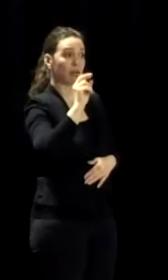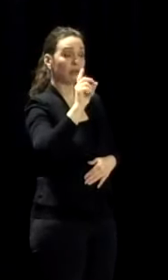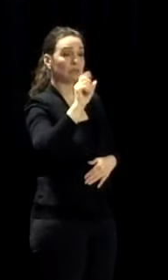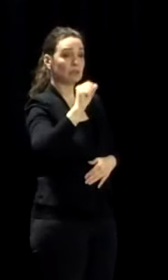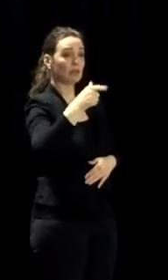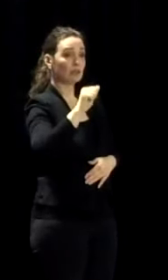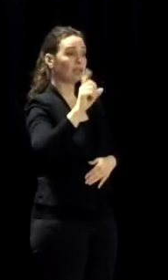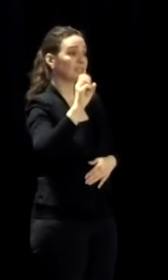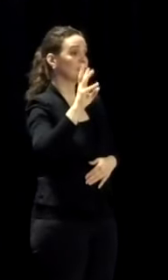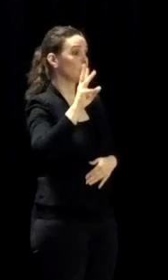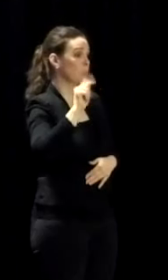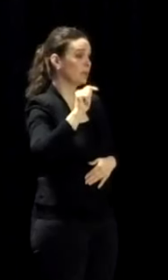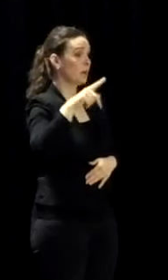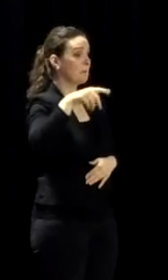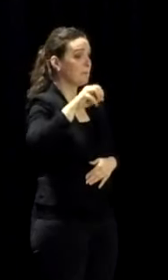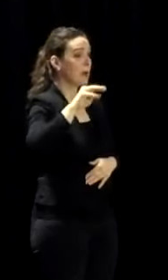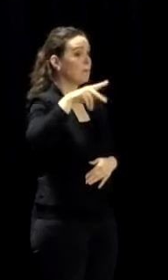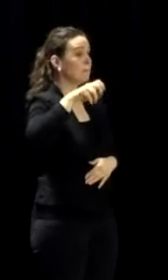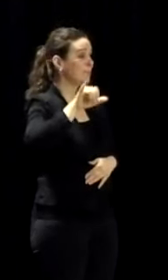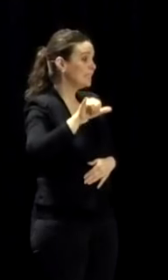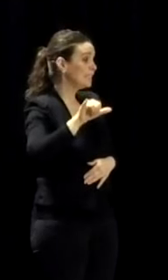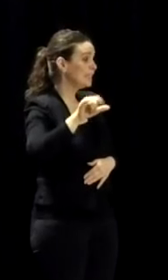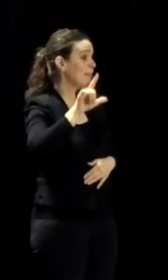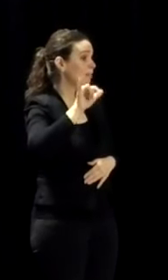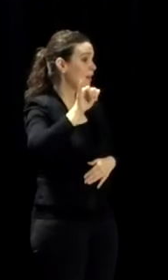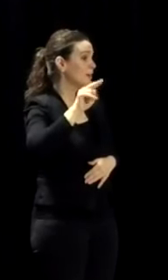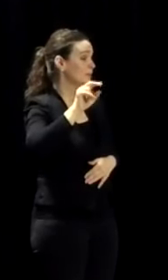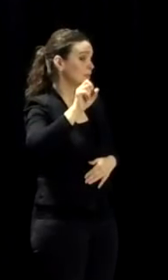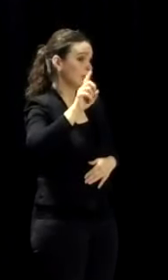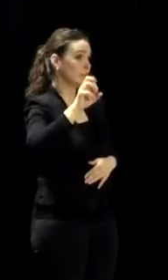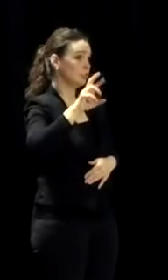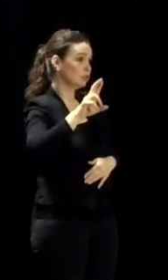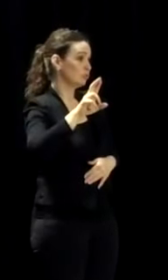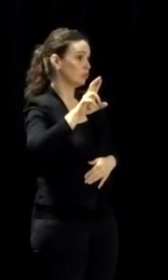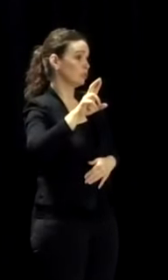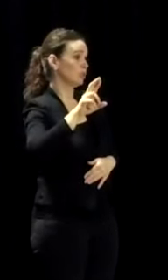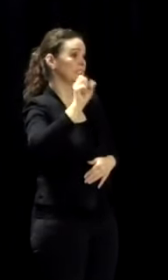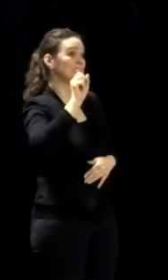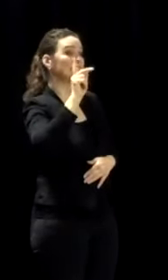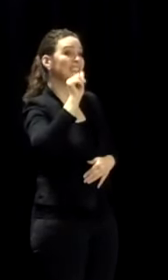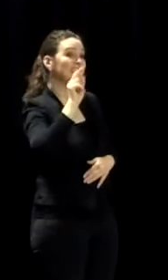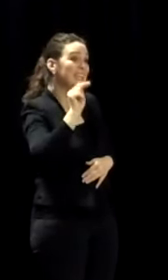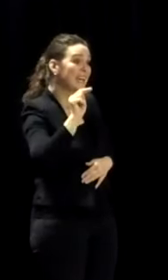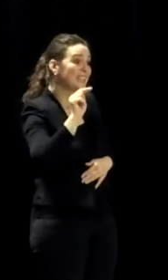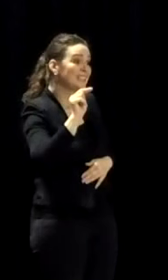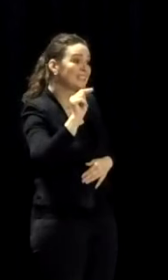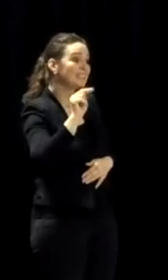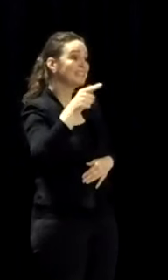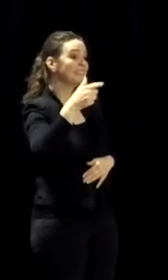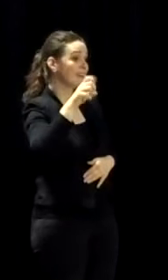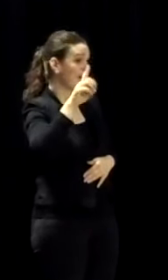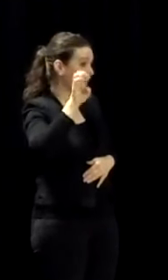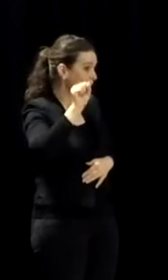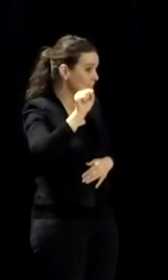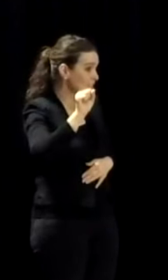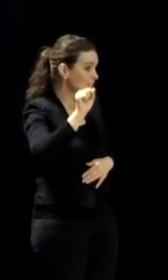3, Town of Skaneateles; 1, Town of Geddes; 1, Town of Lafayette; 1, Town of Spafford; 1, Town of Van